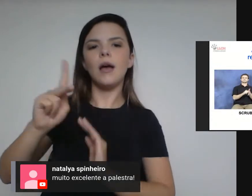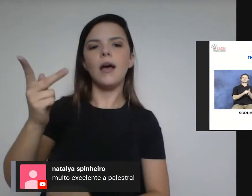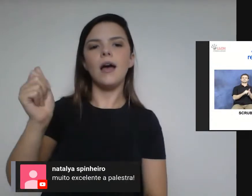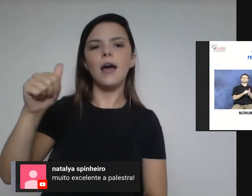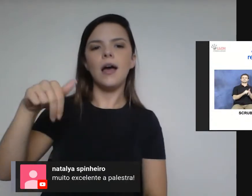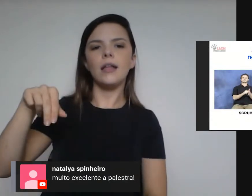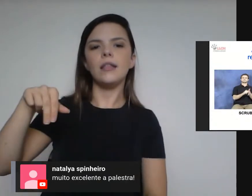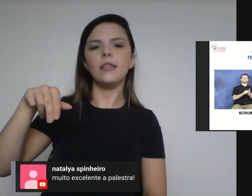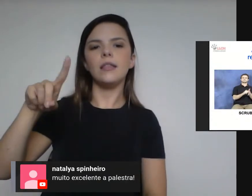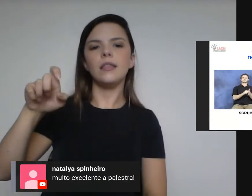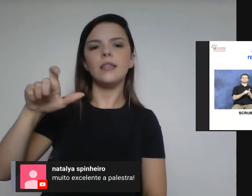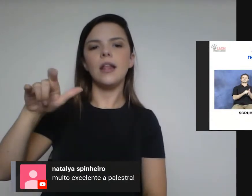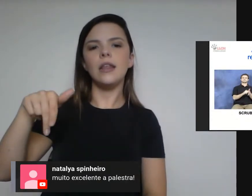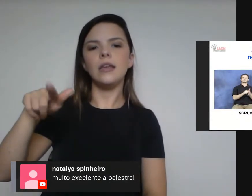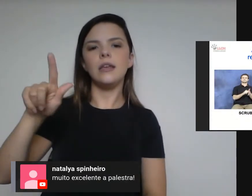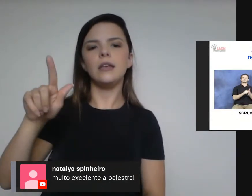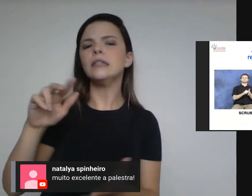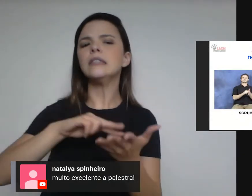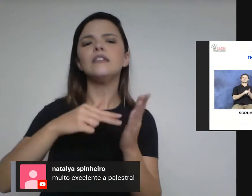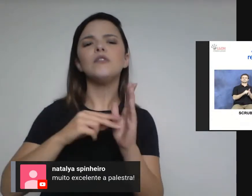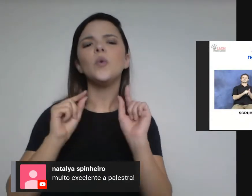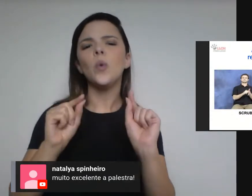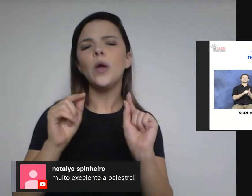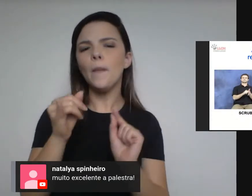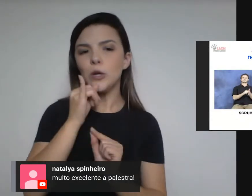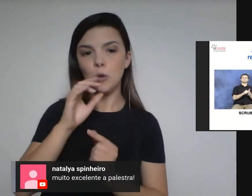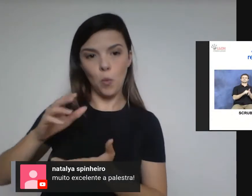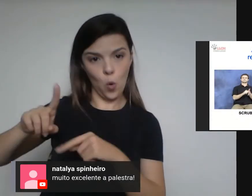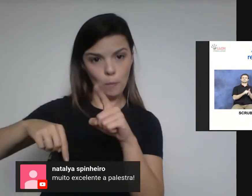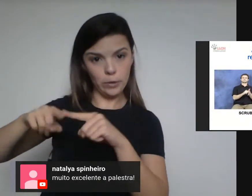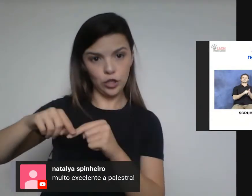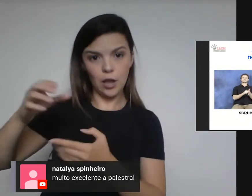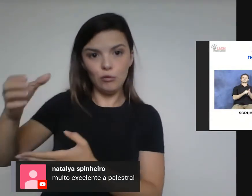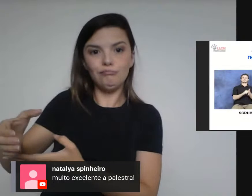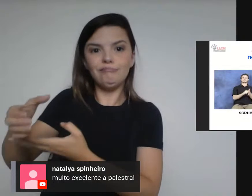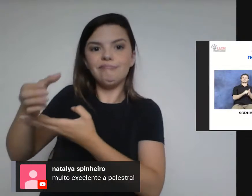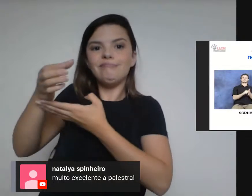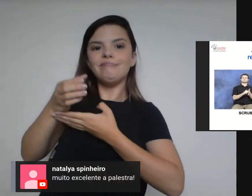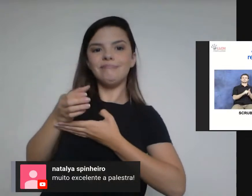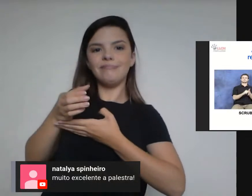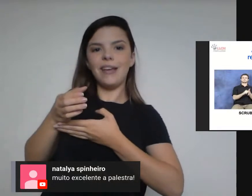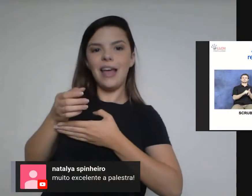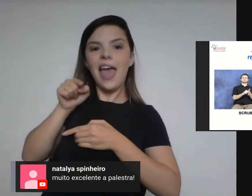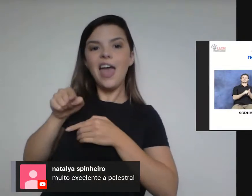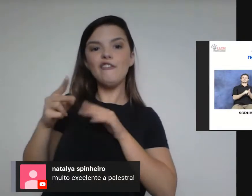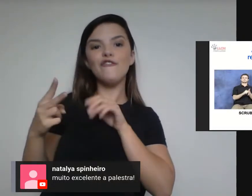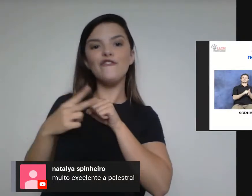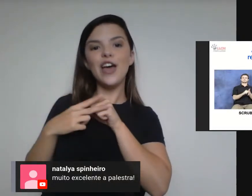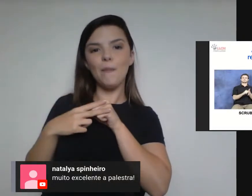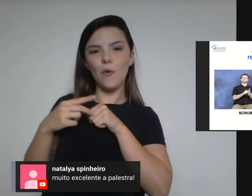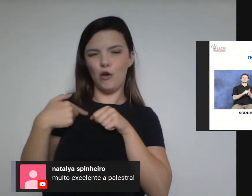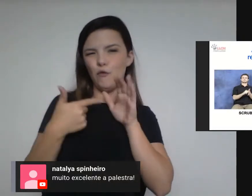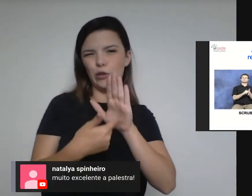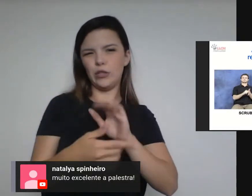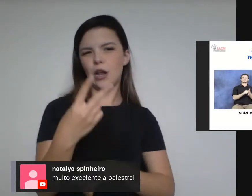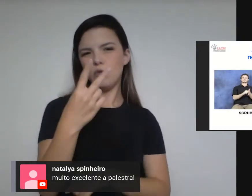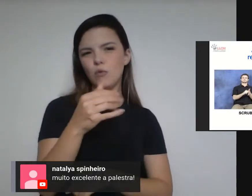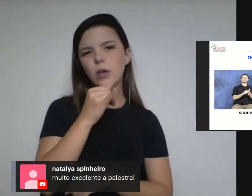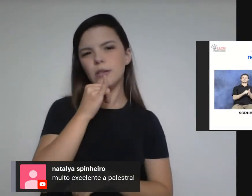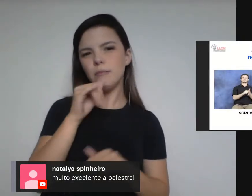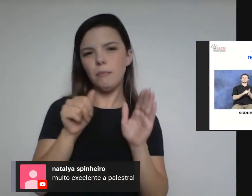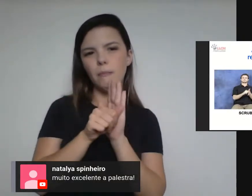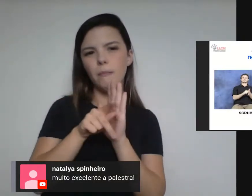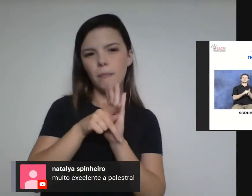an object and the motion is how the object is used. And I'll just give you 2 examples from ASL of these verb